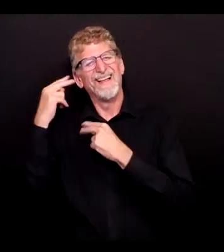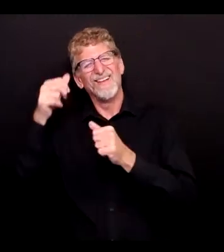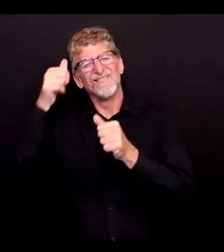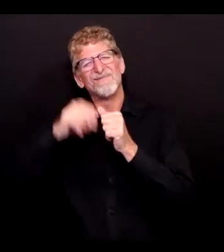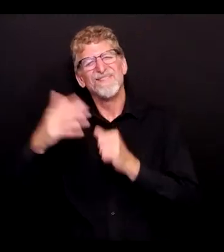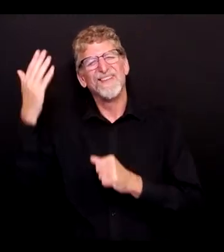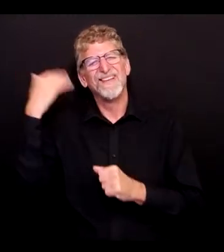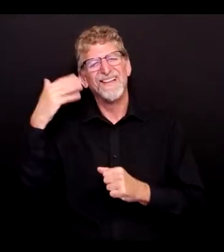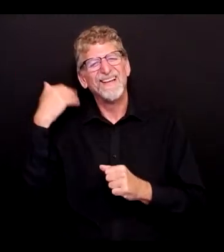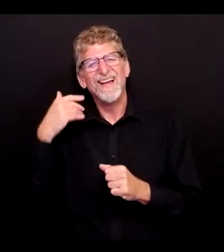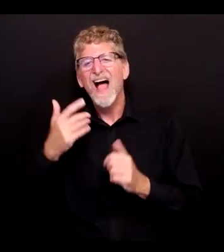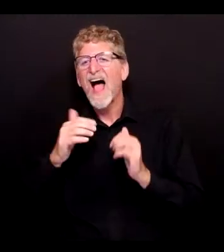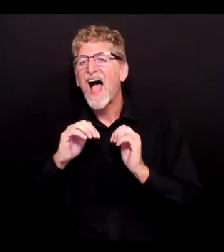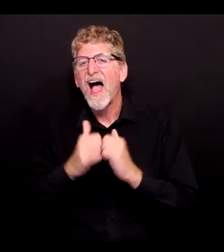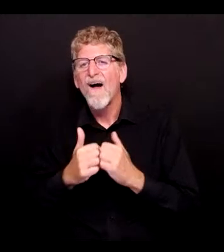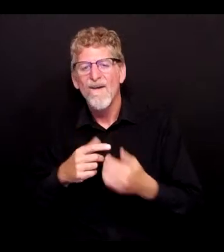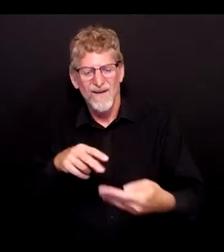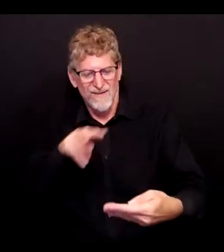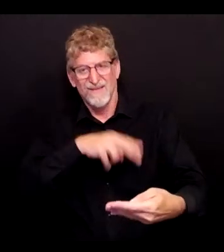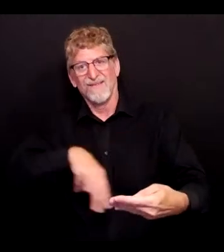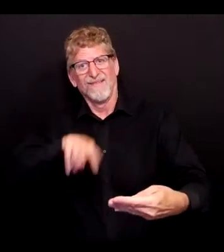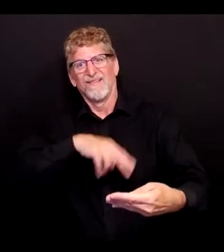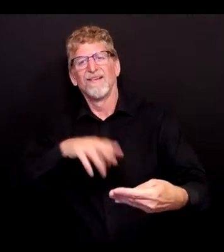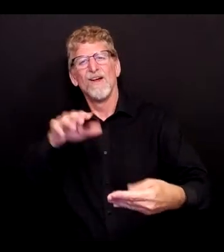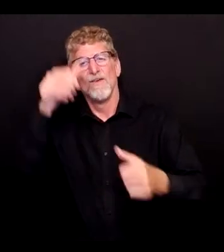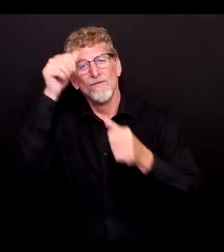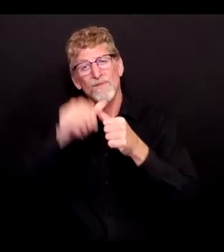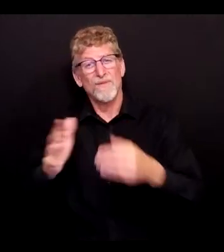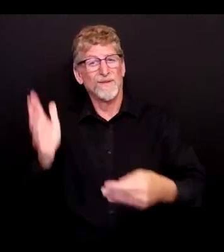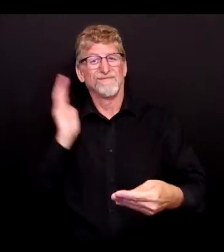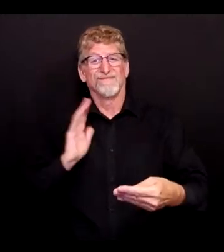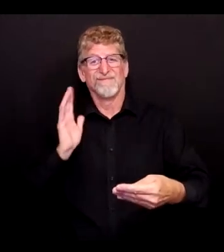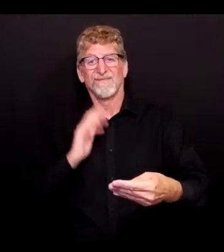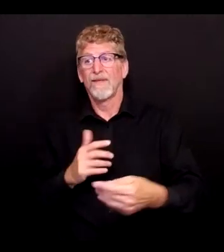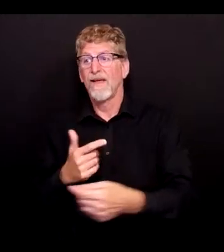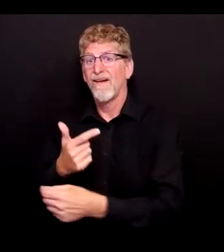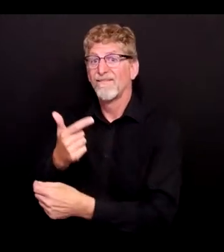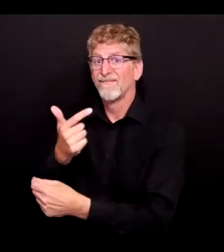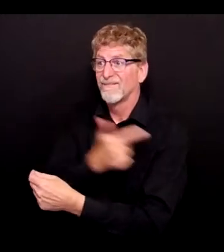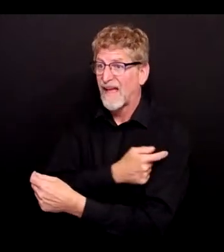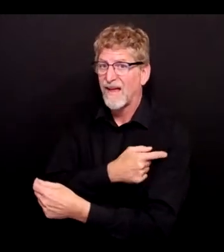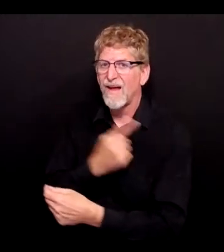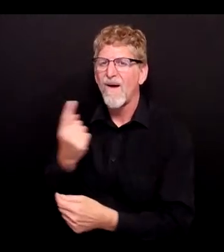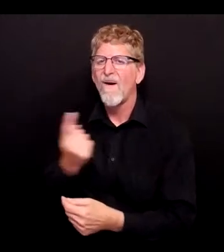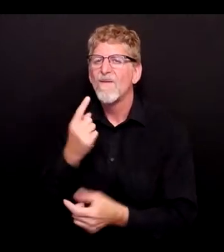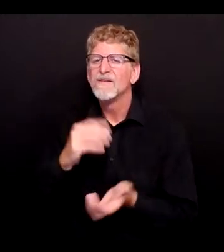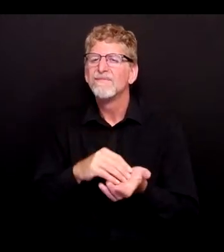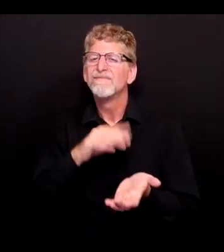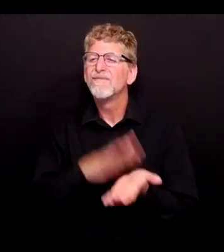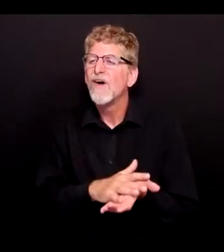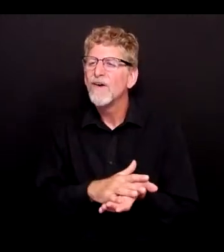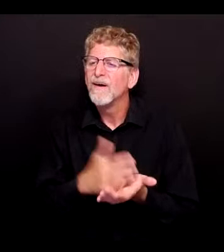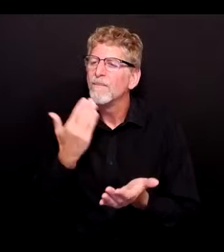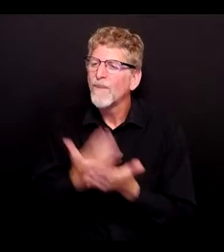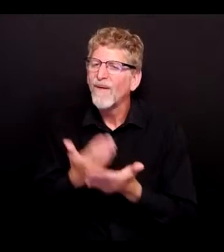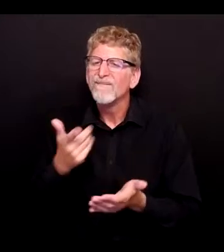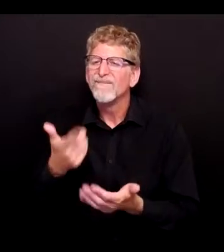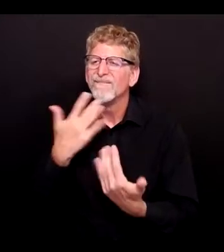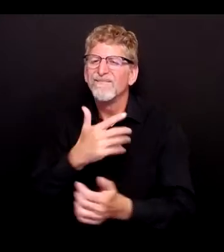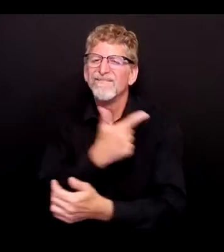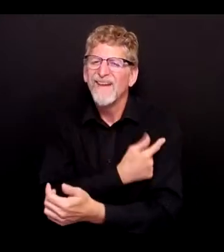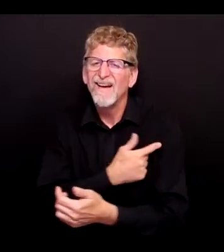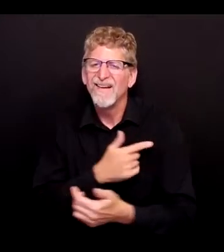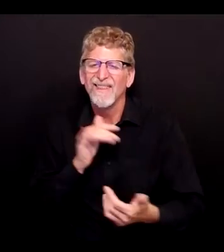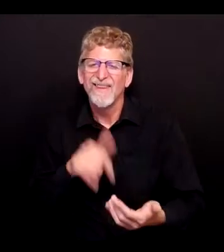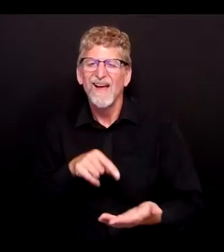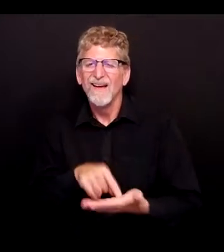who's gotten the vaccine as a record of when they got the vaccine, can be a